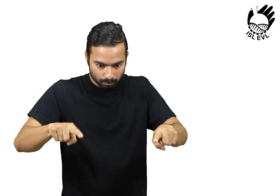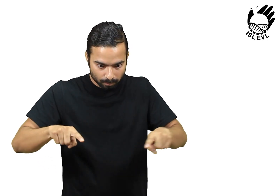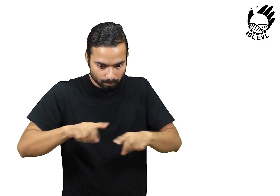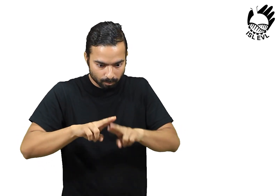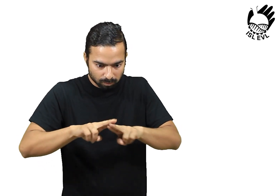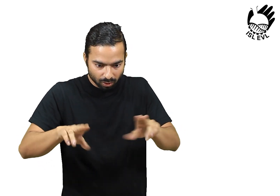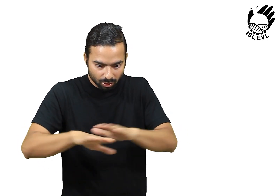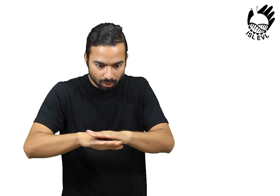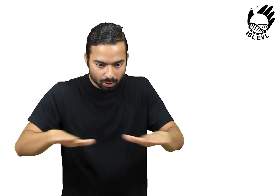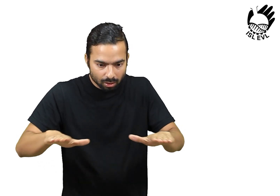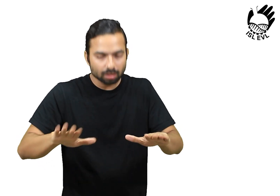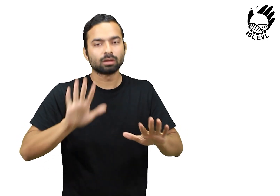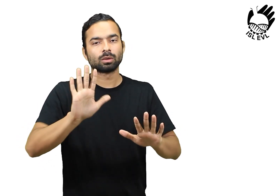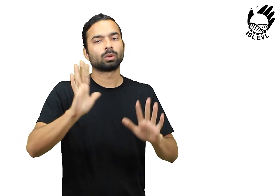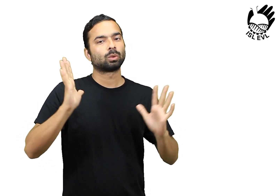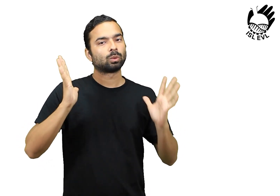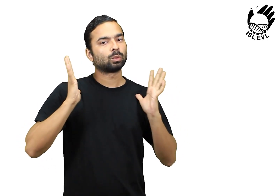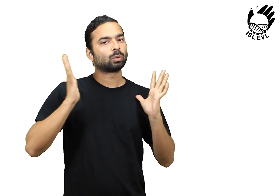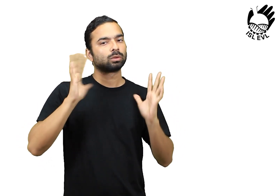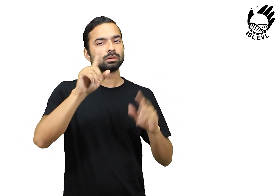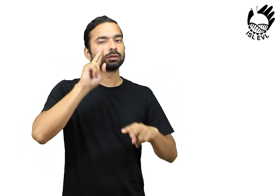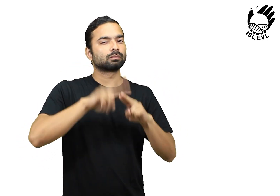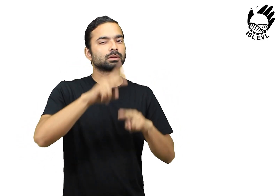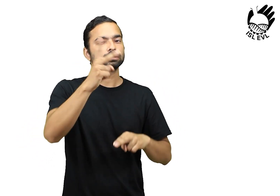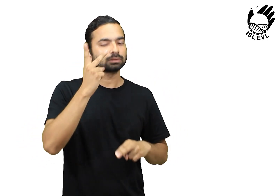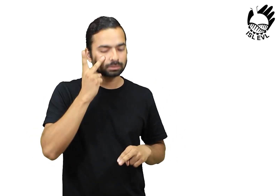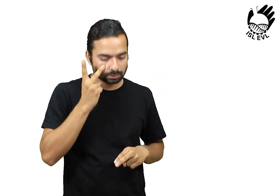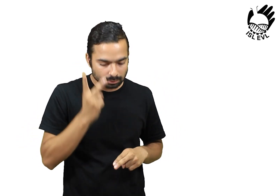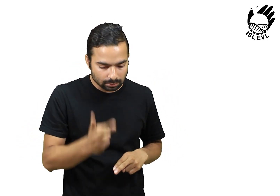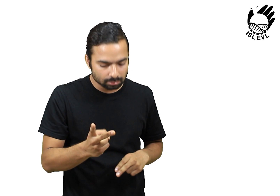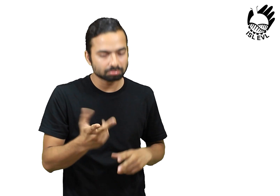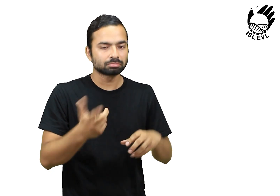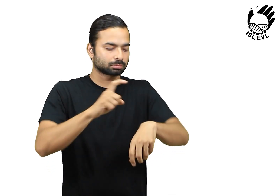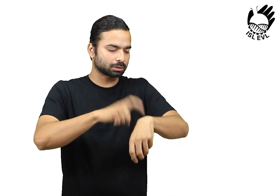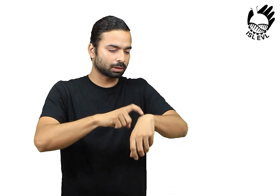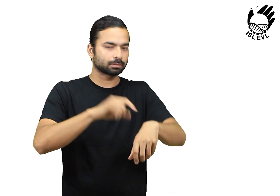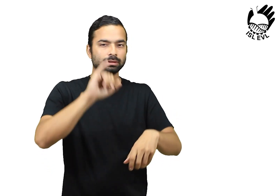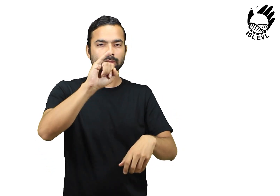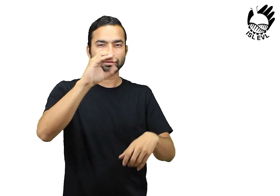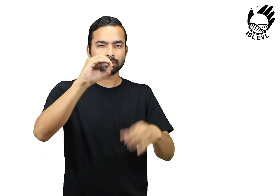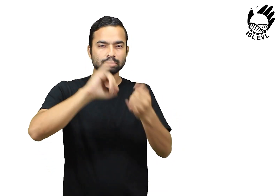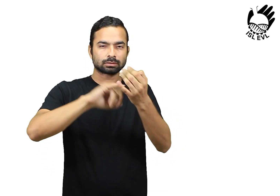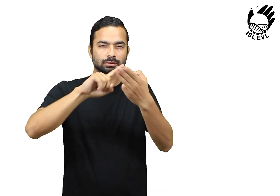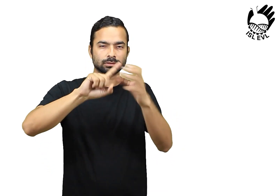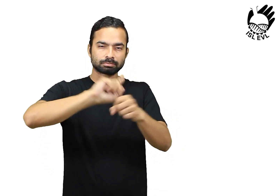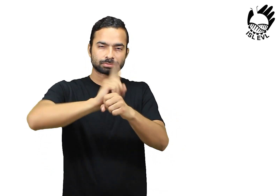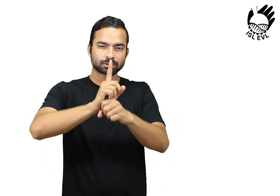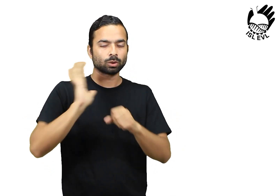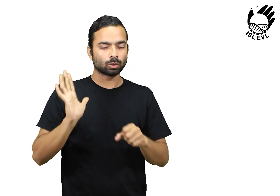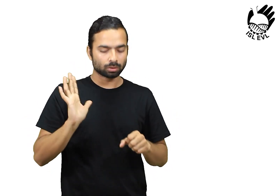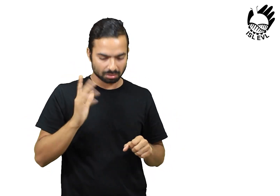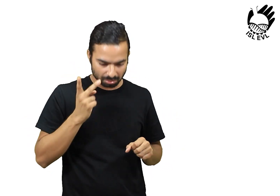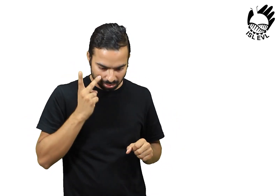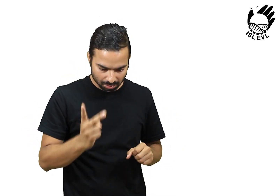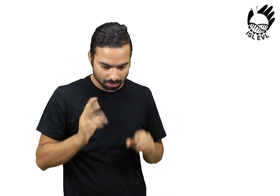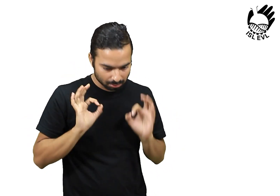If the sample is indeed saturated and we have added too much water, it should be poured out of the plastic tray,